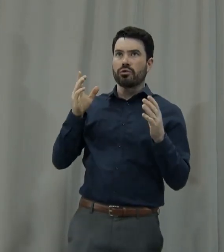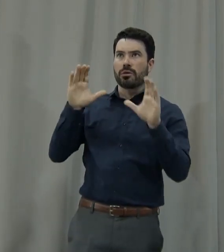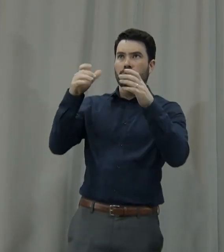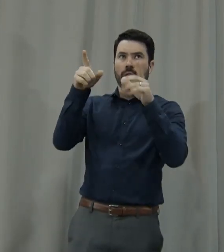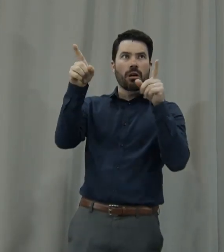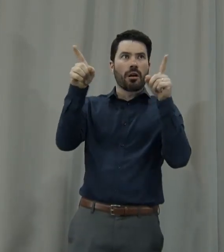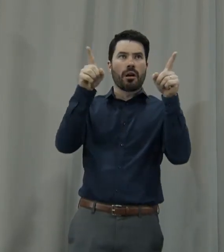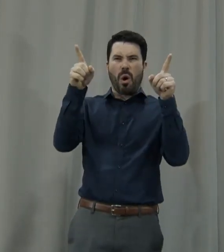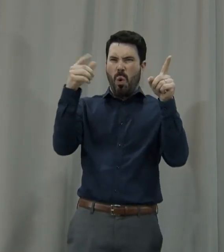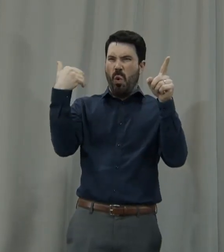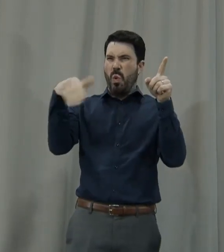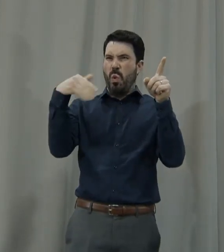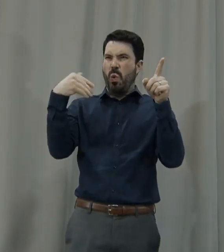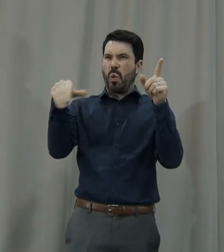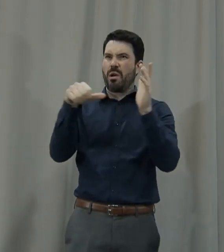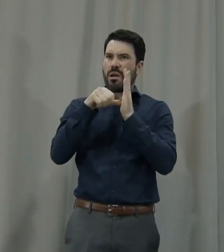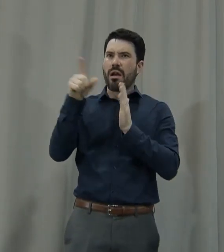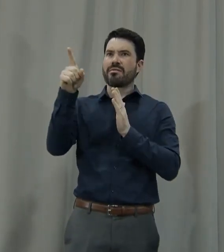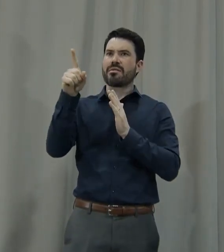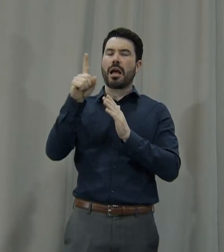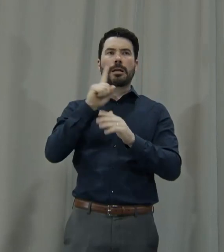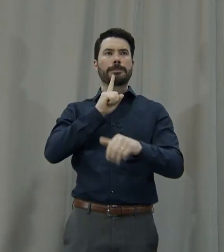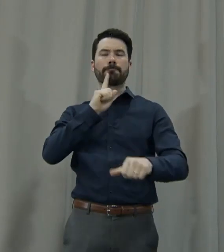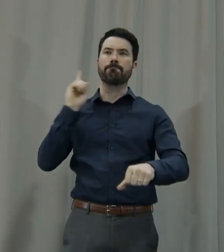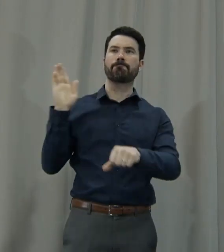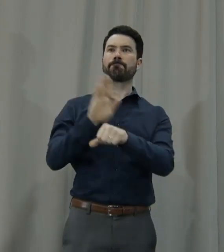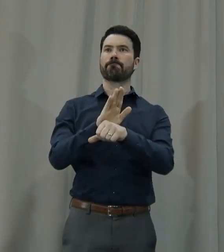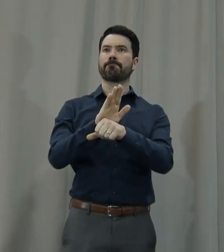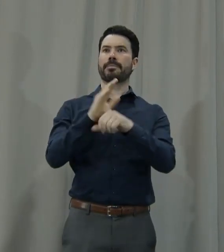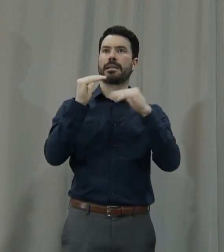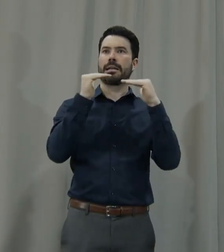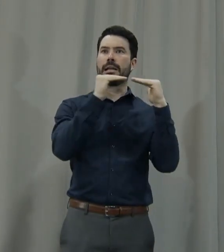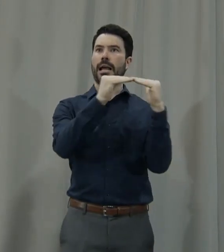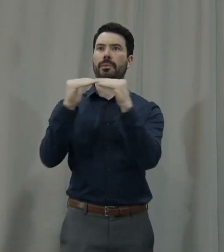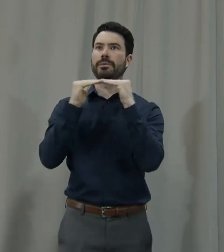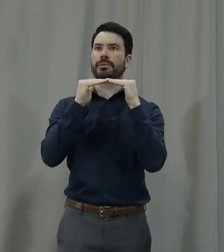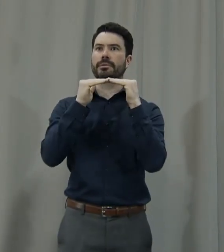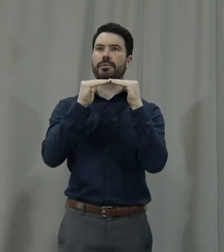a high commitment to equity and social justice.